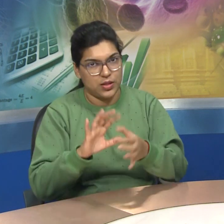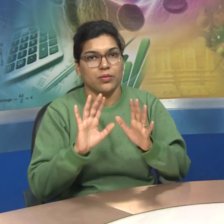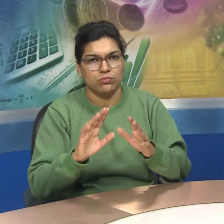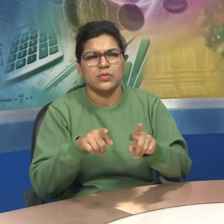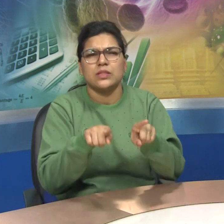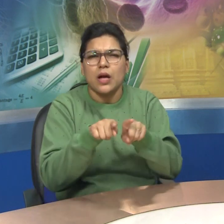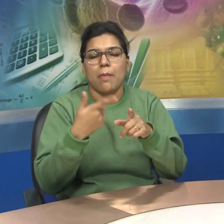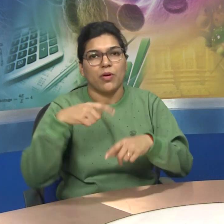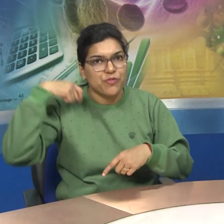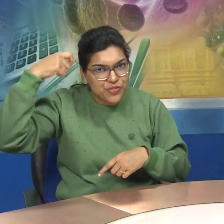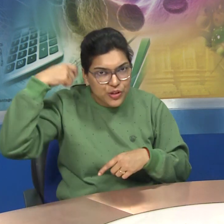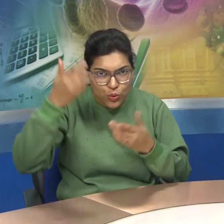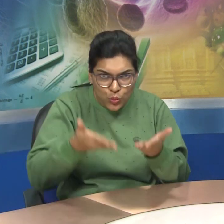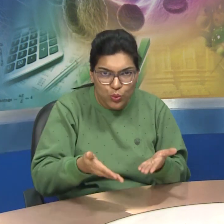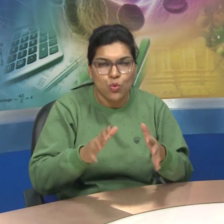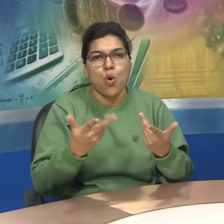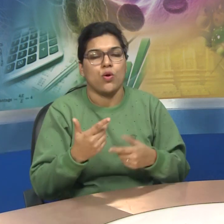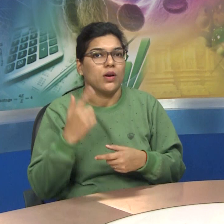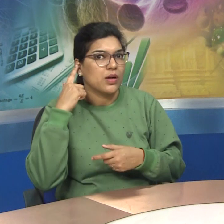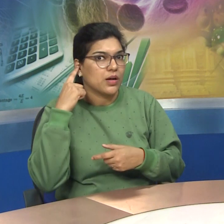documentary sources on other medias.